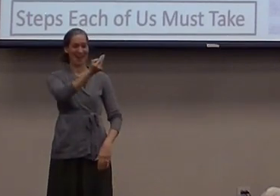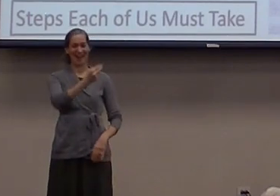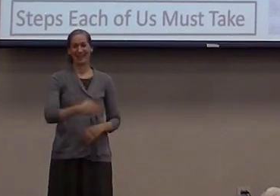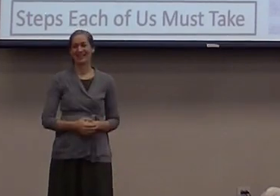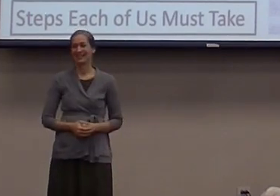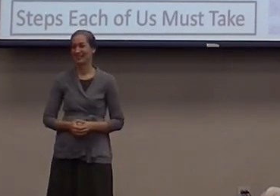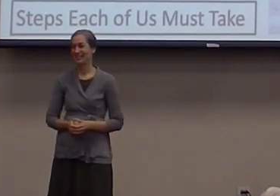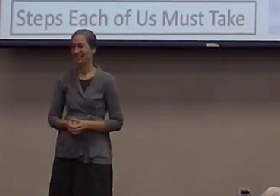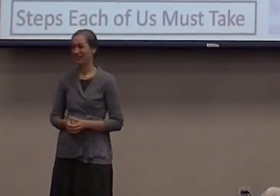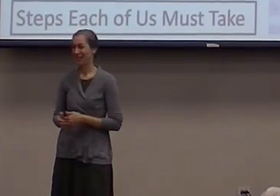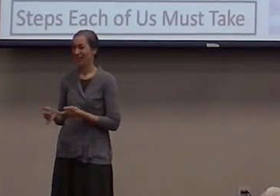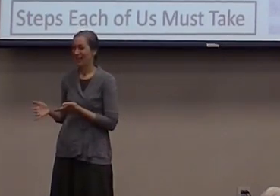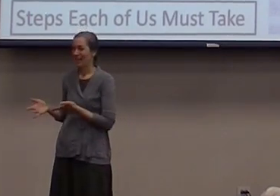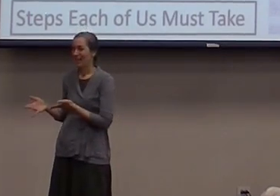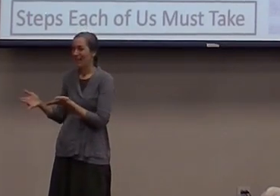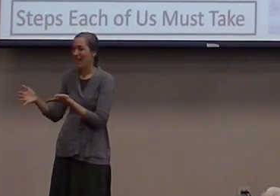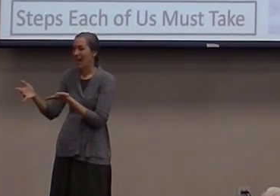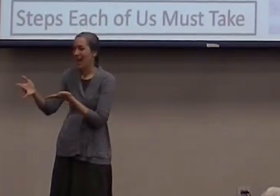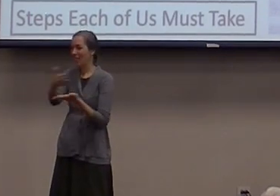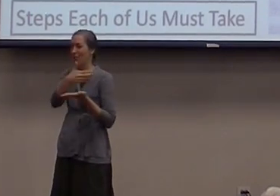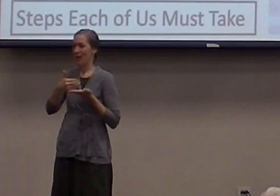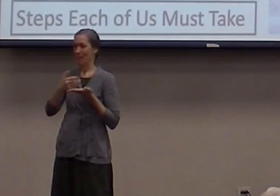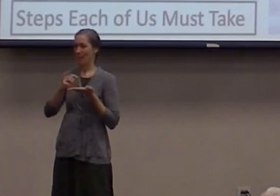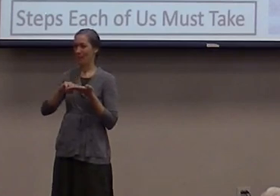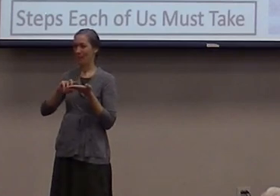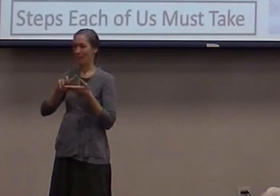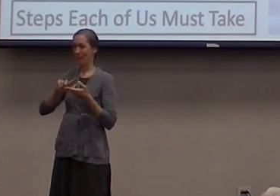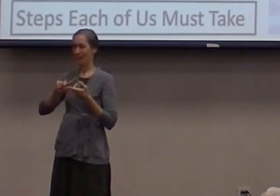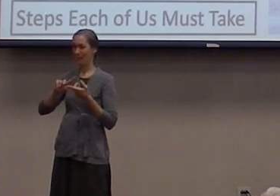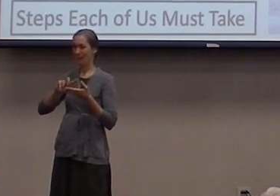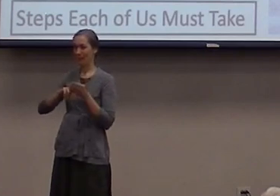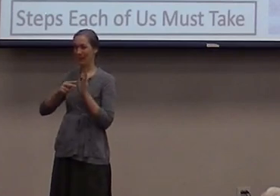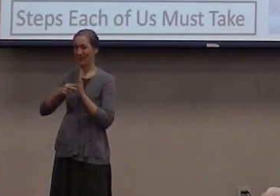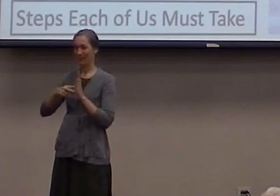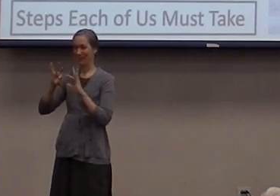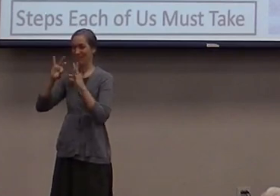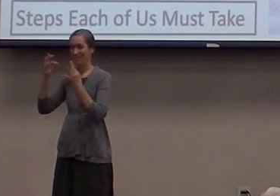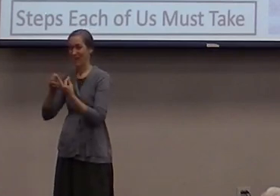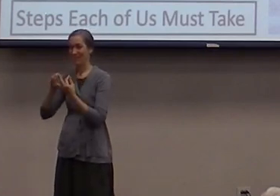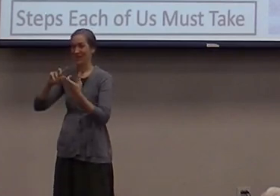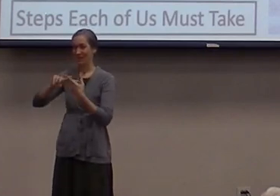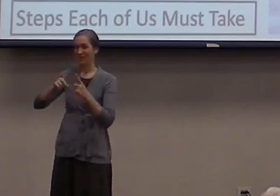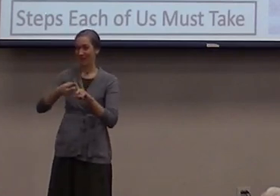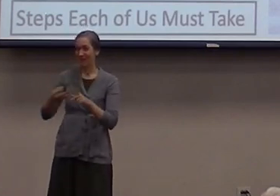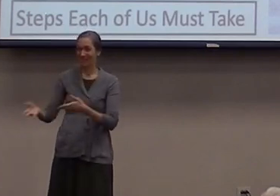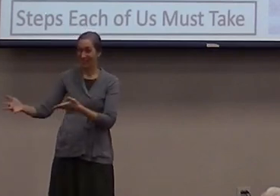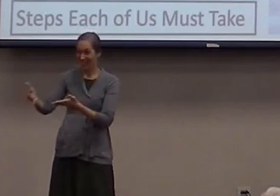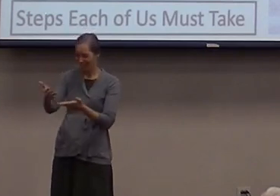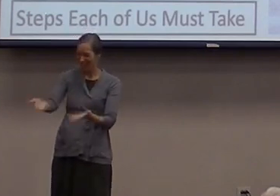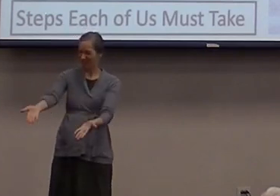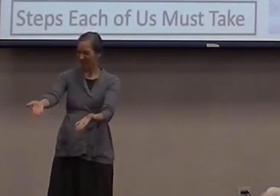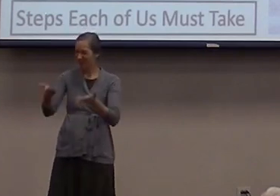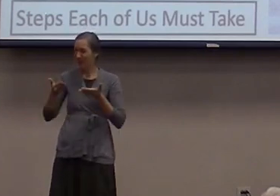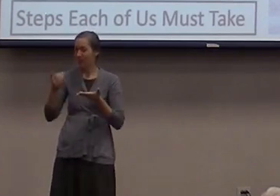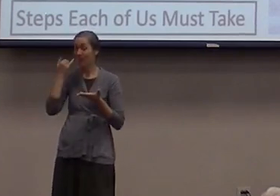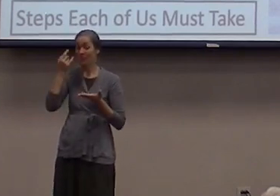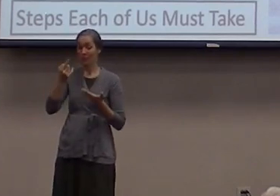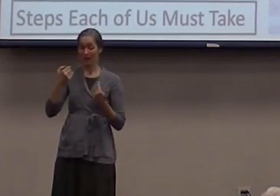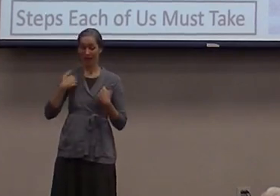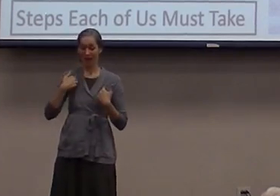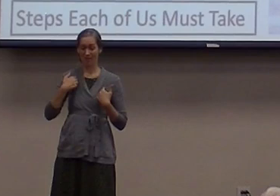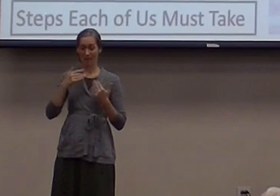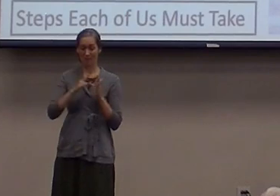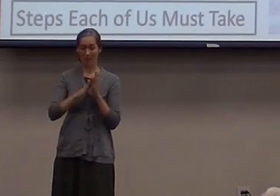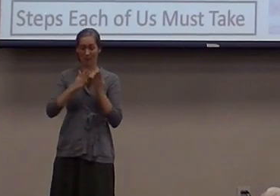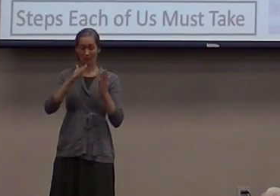Gather up. Gather up, bring your family and friends with you. If you've been having a Bible study with someone, bring them. If you've